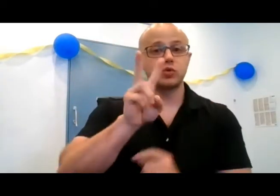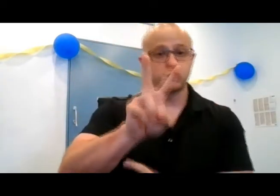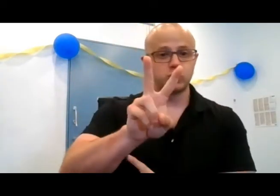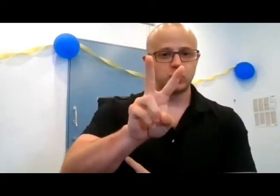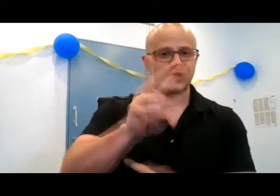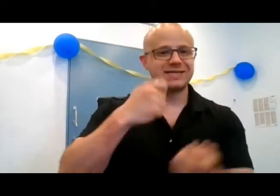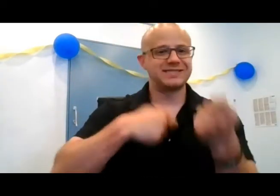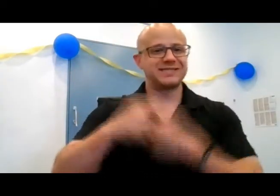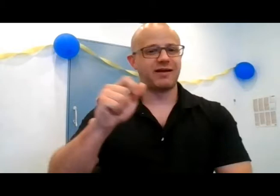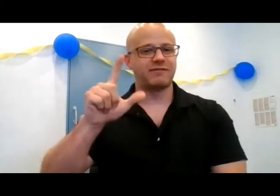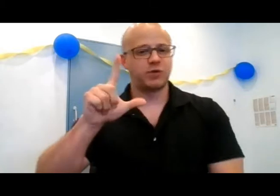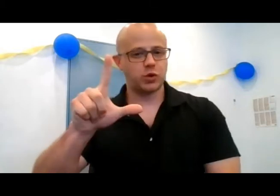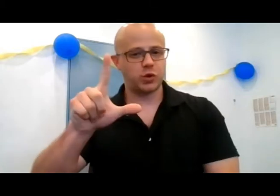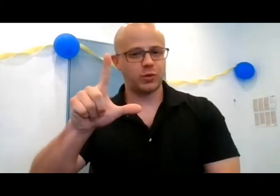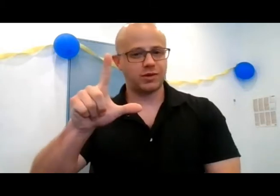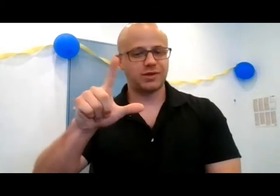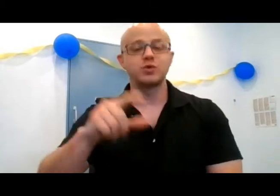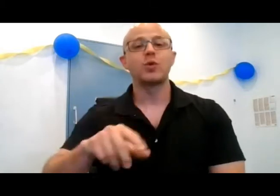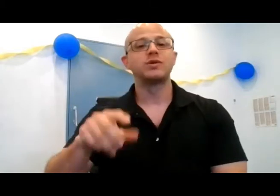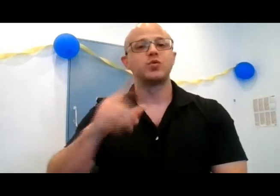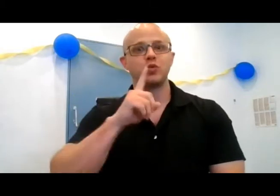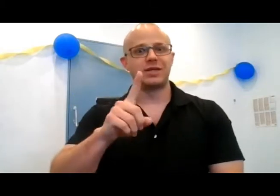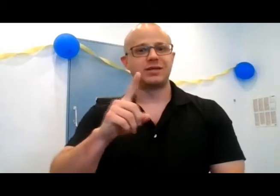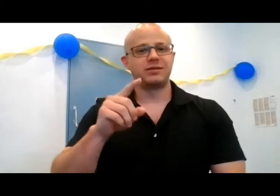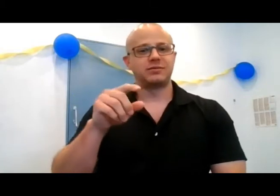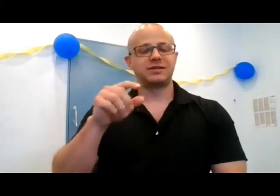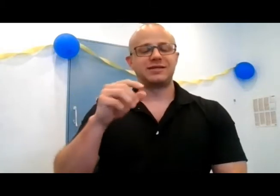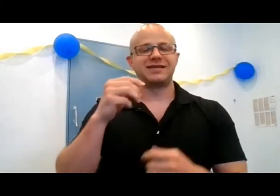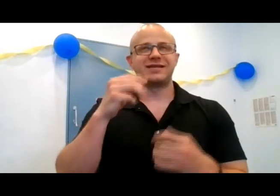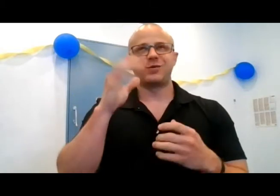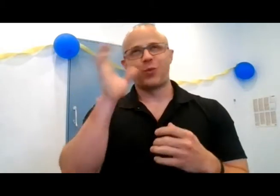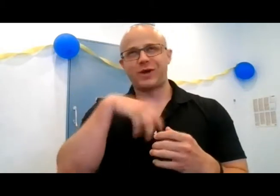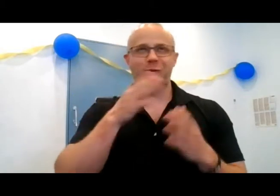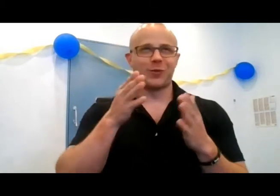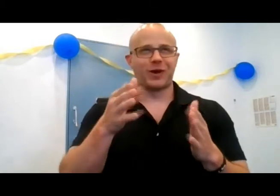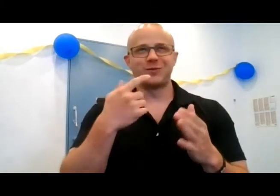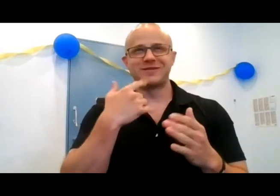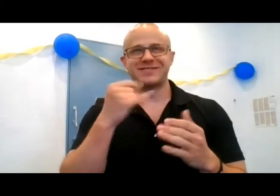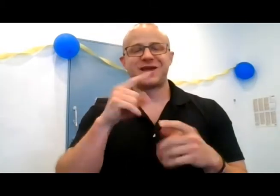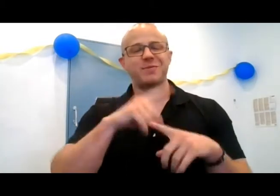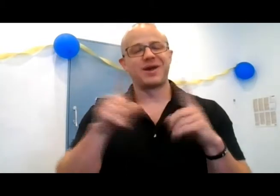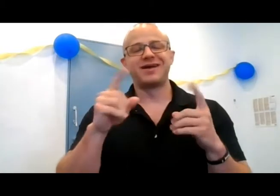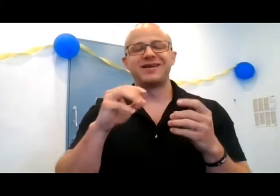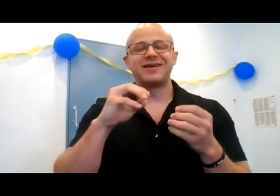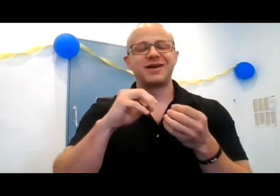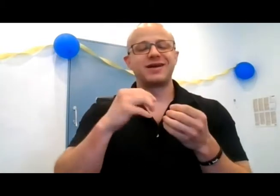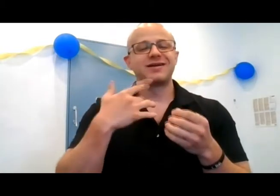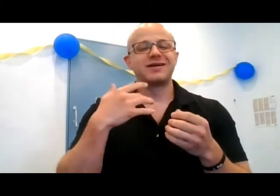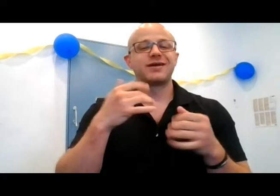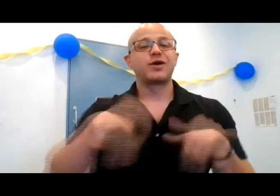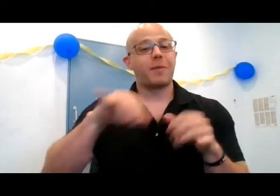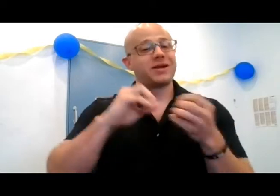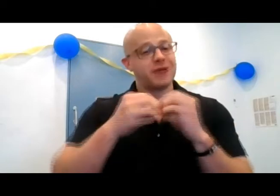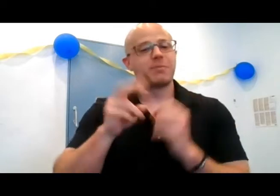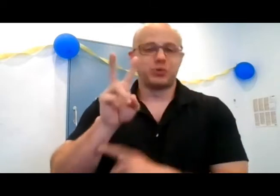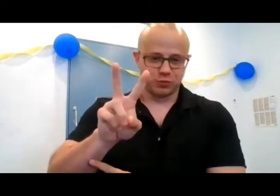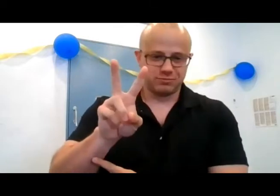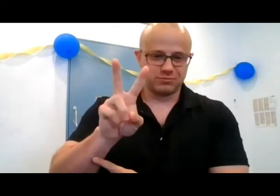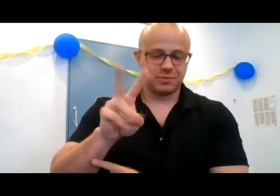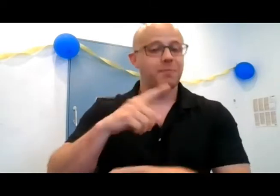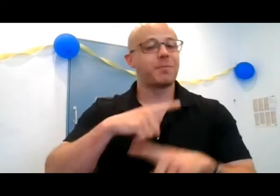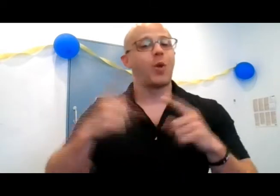These numbers are so tough because most of us are used to putting up two fingers instead of the thumb